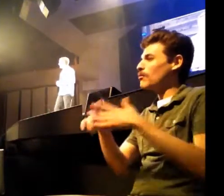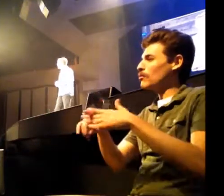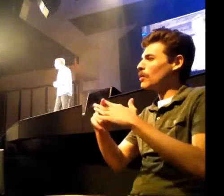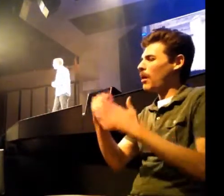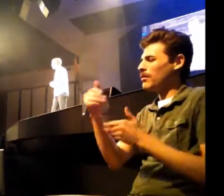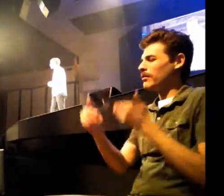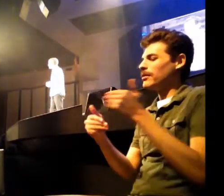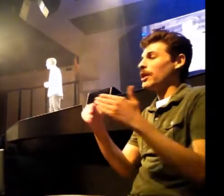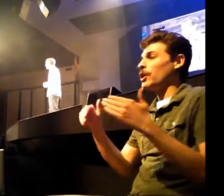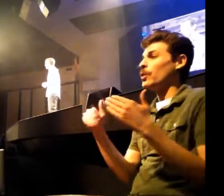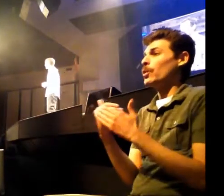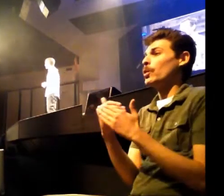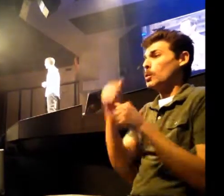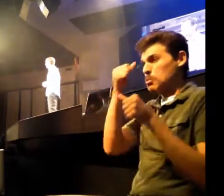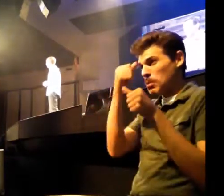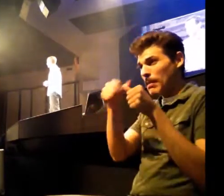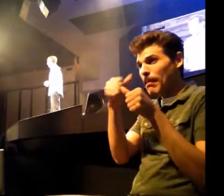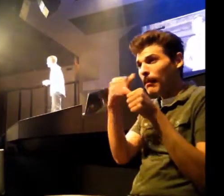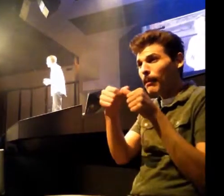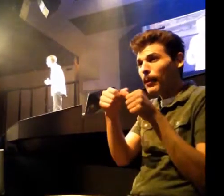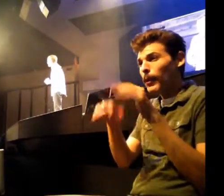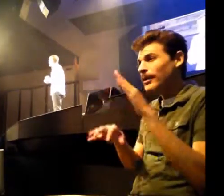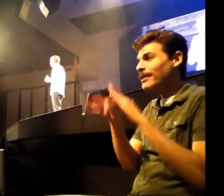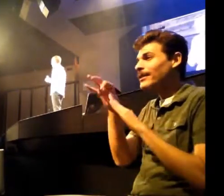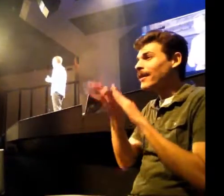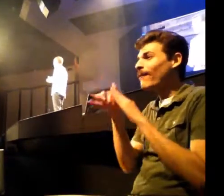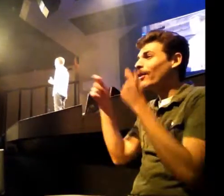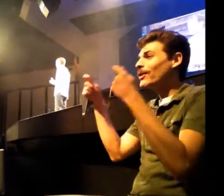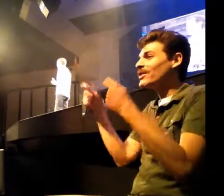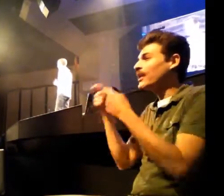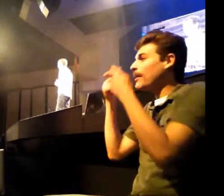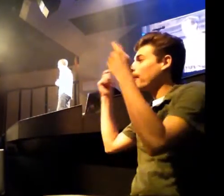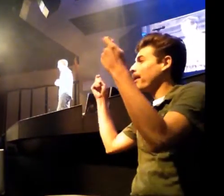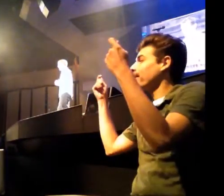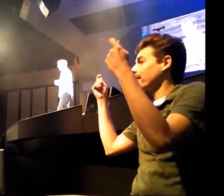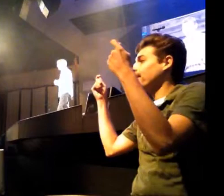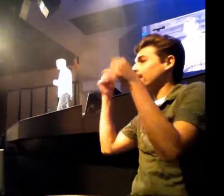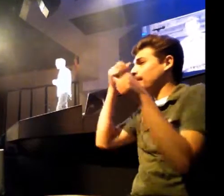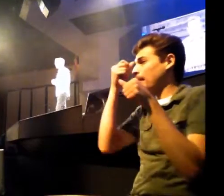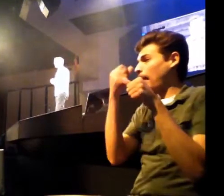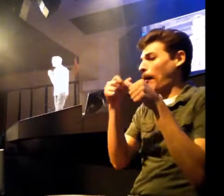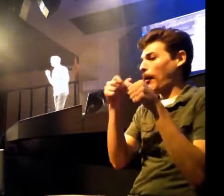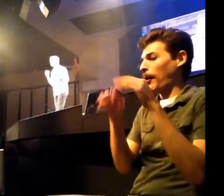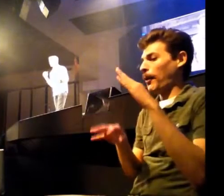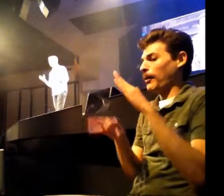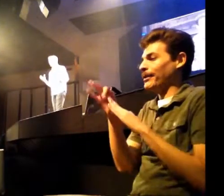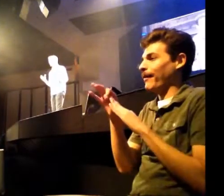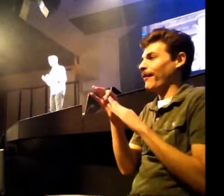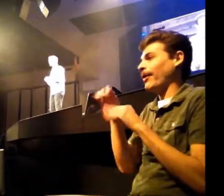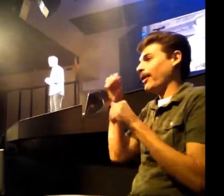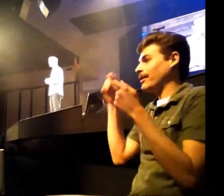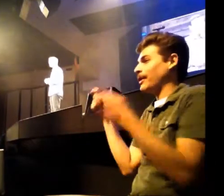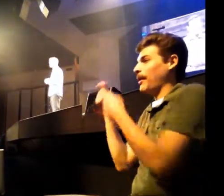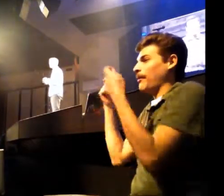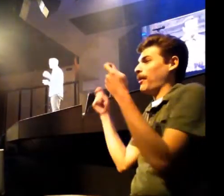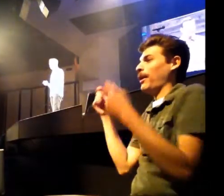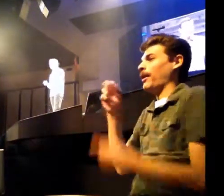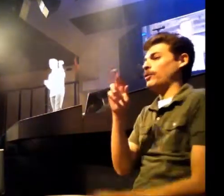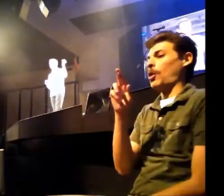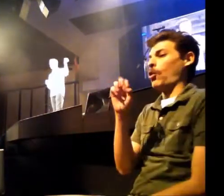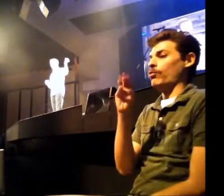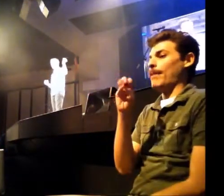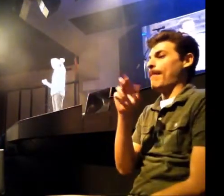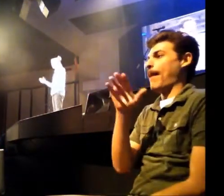called Remember, Discover, Celebrate. Remember, Discover, Celebrate. And just to help you remember that, let's say those